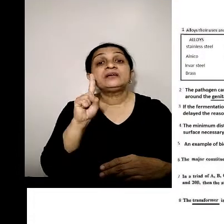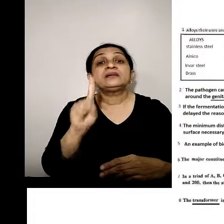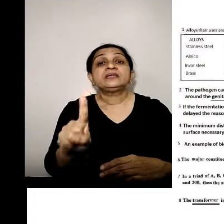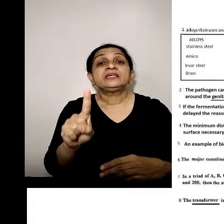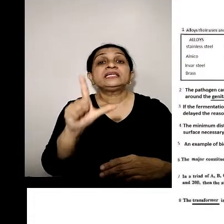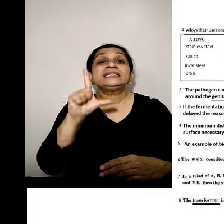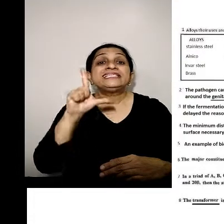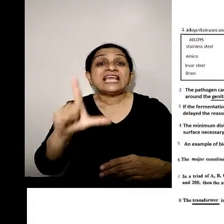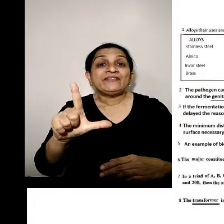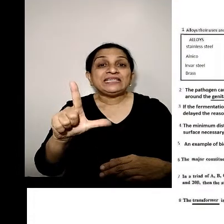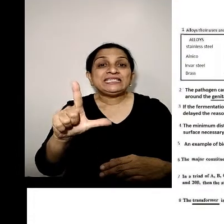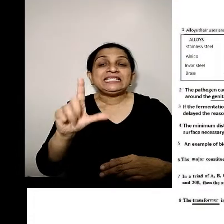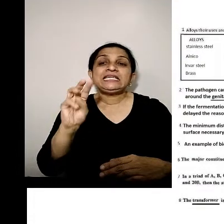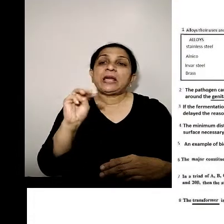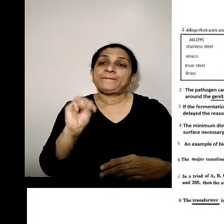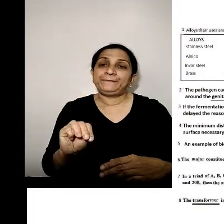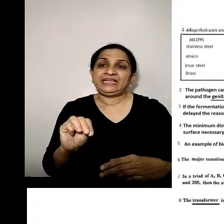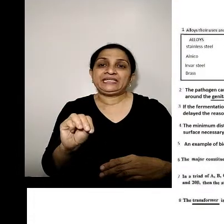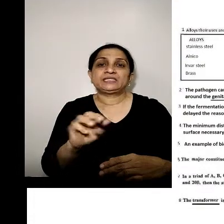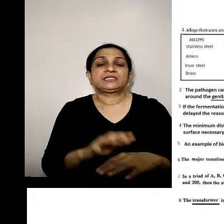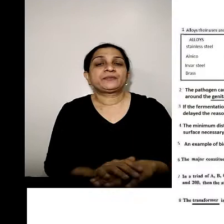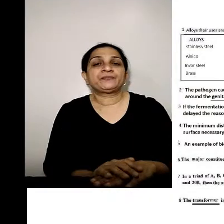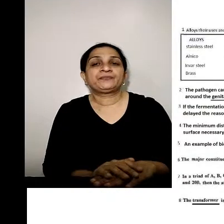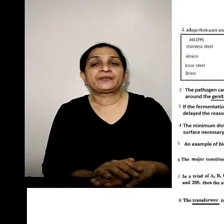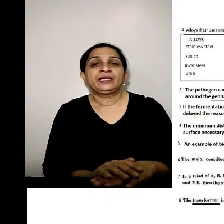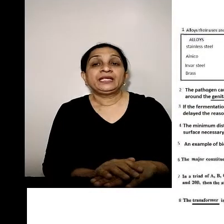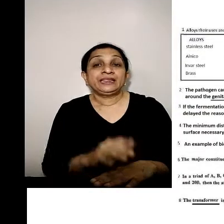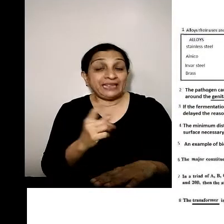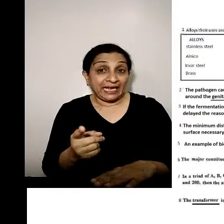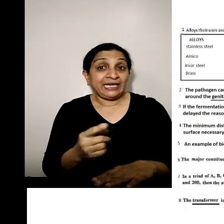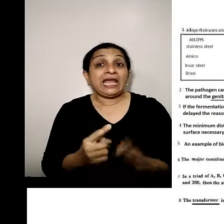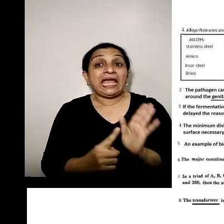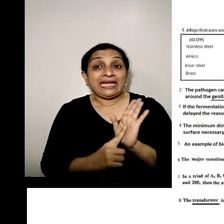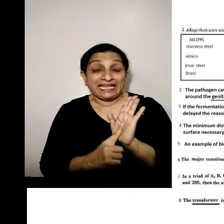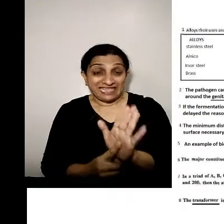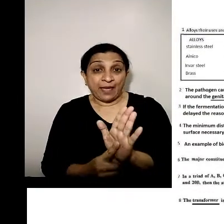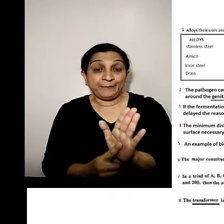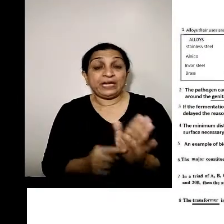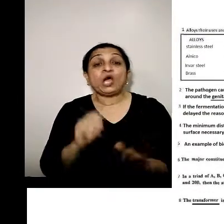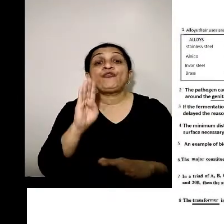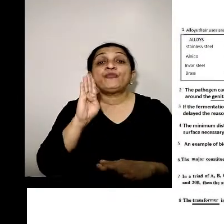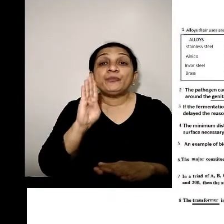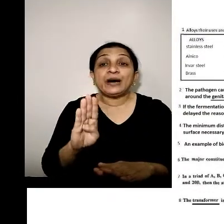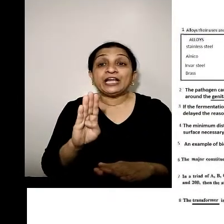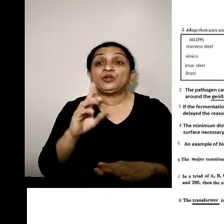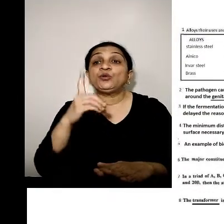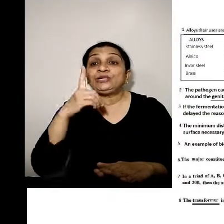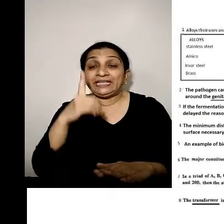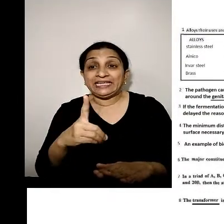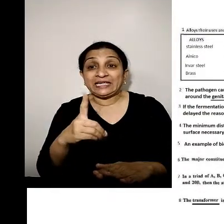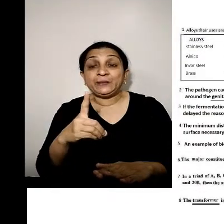remember 17 meters. Then an example of